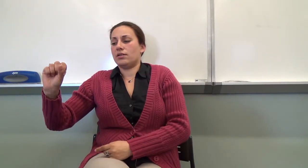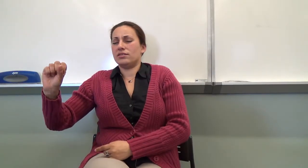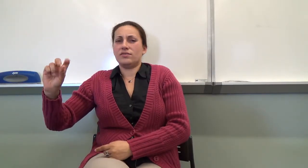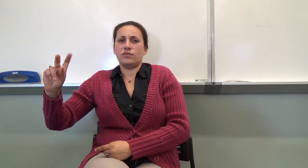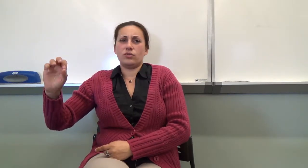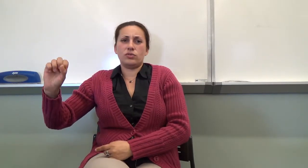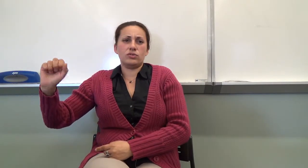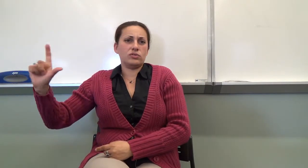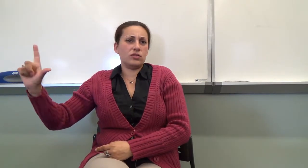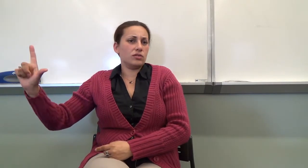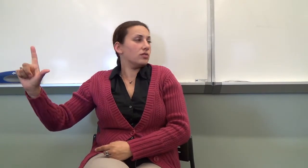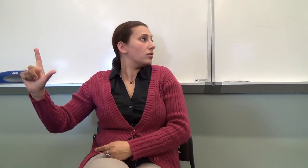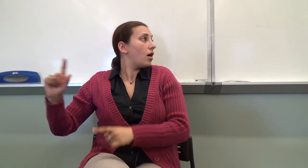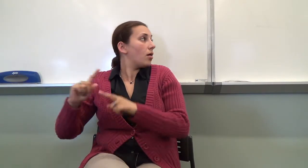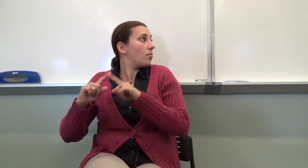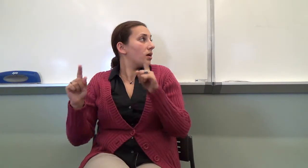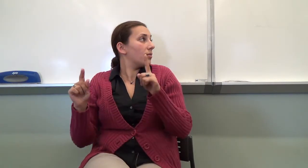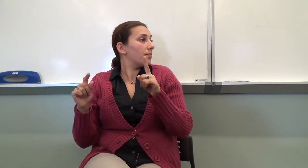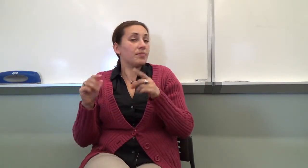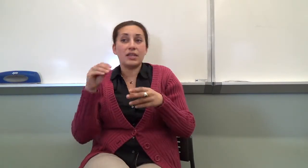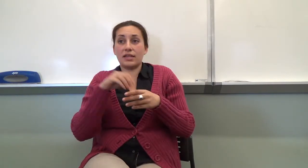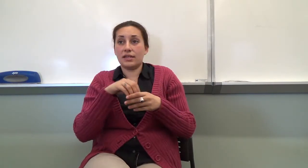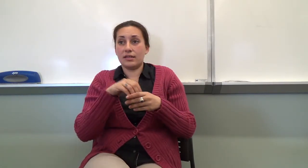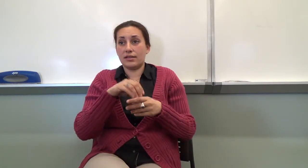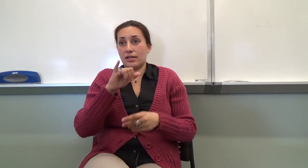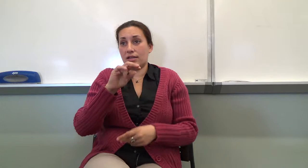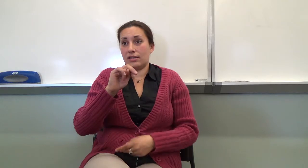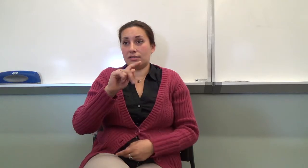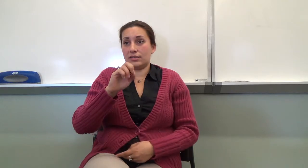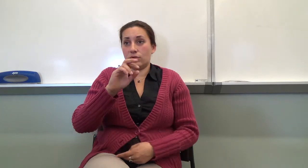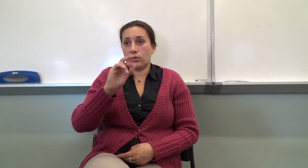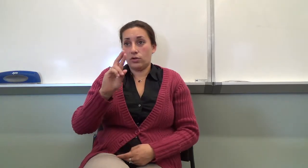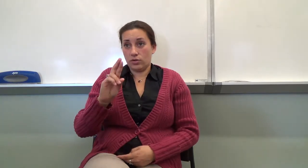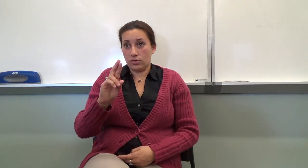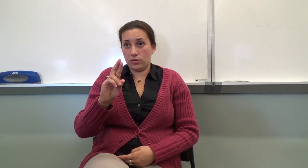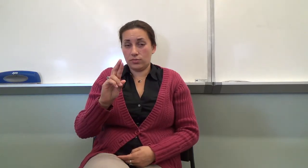Interior refers to the parallel lines. This is the transversal idea.